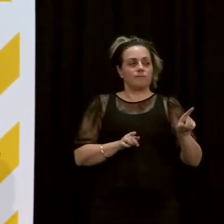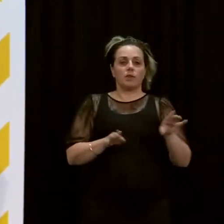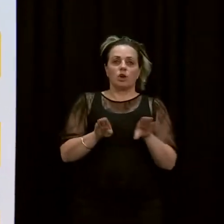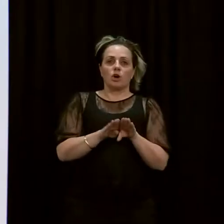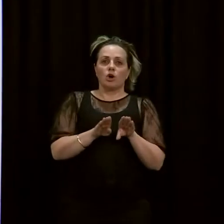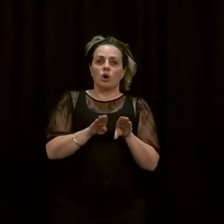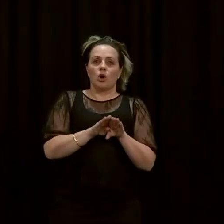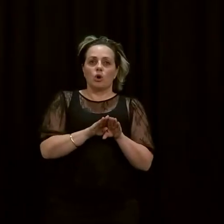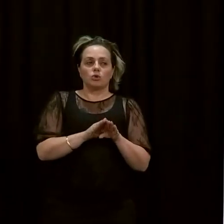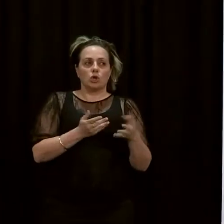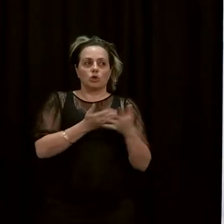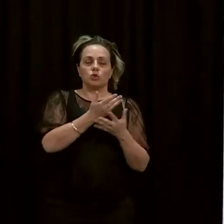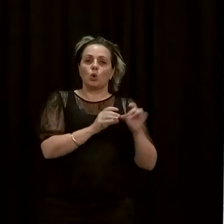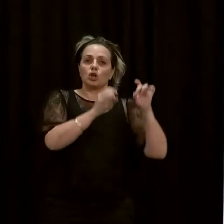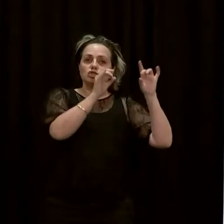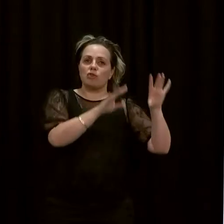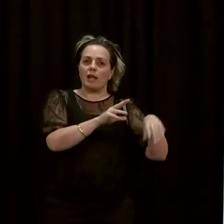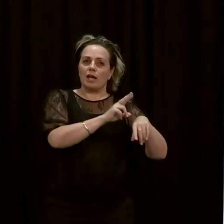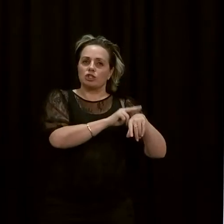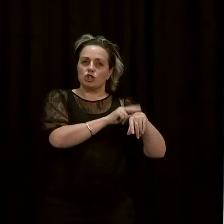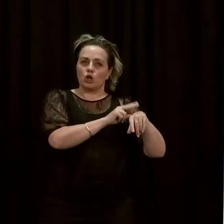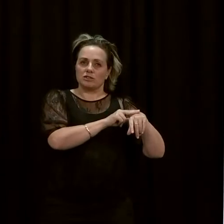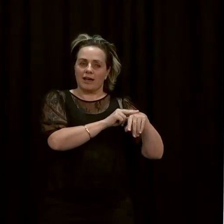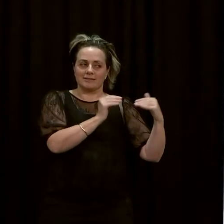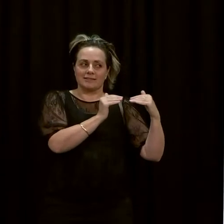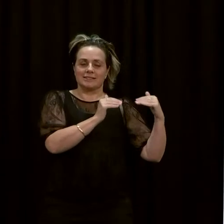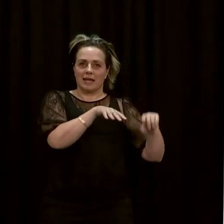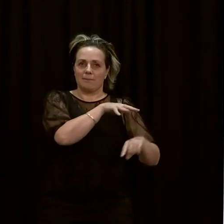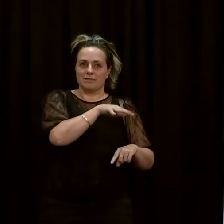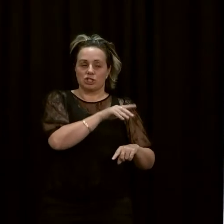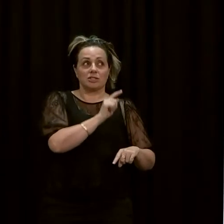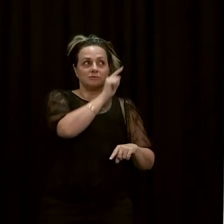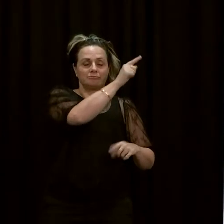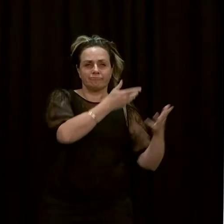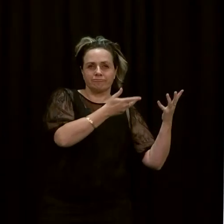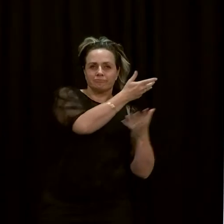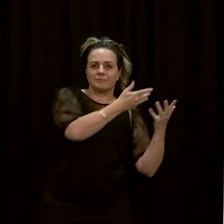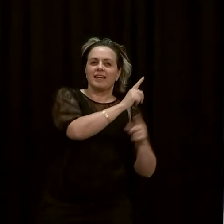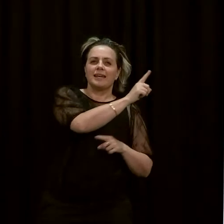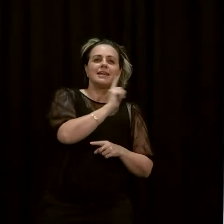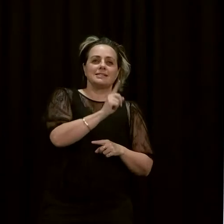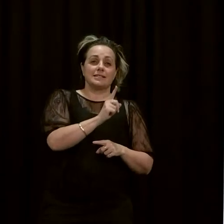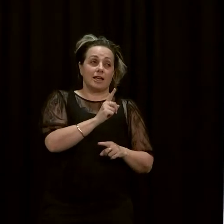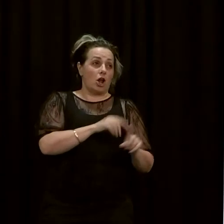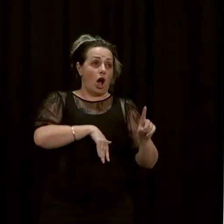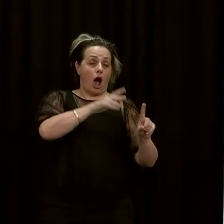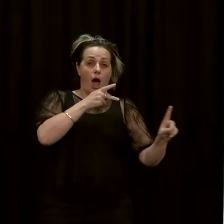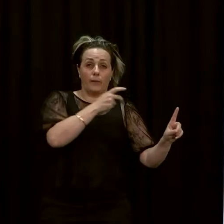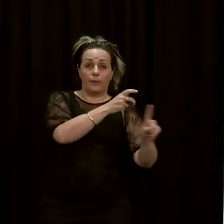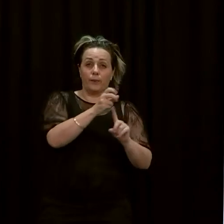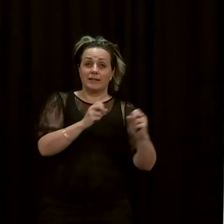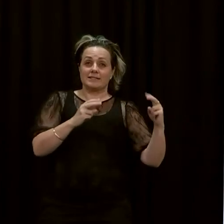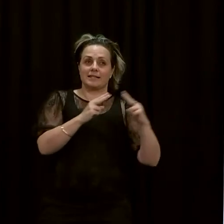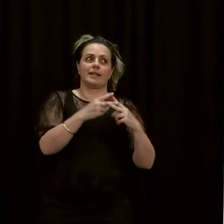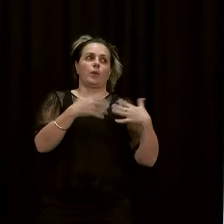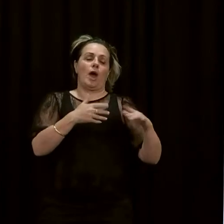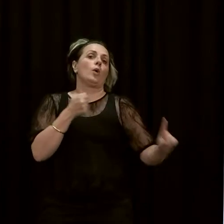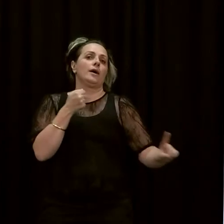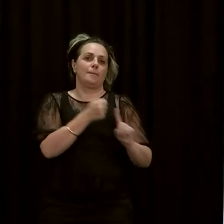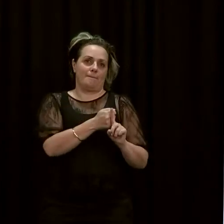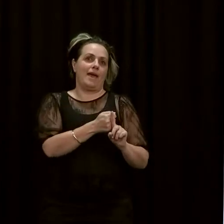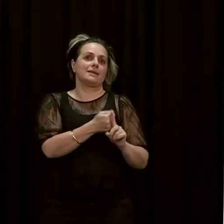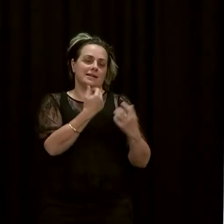Dr. Brendan Murphy in Australia last week, he said it was really clear what the impact was of high vaccination levels in Sydney.